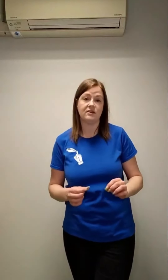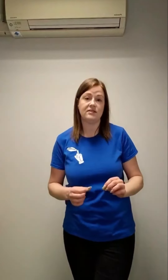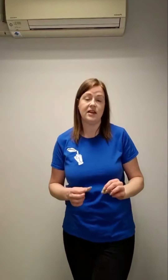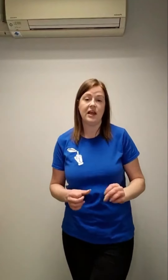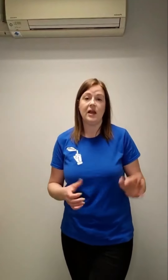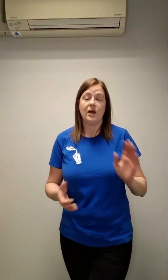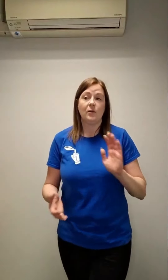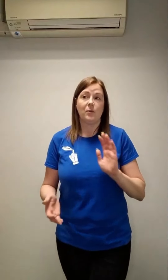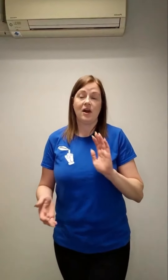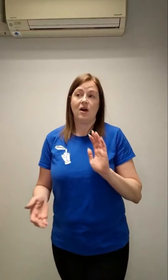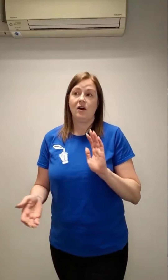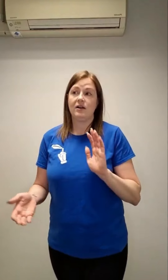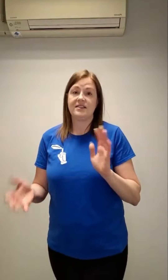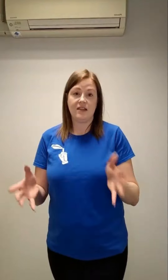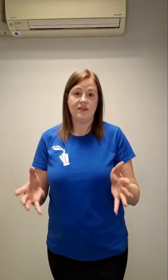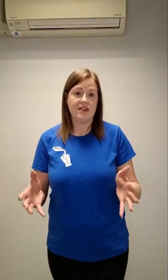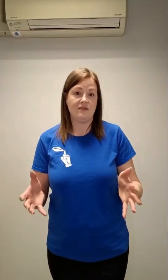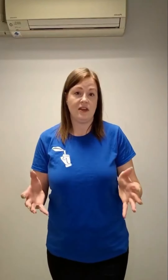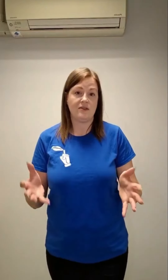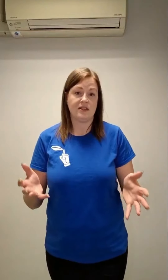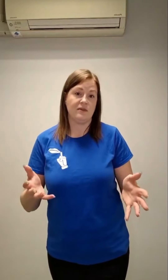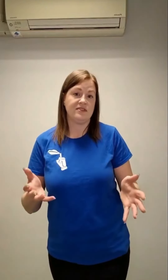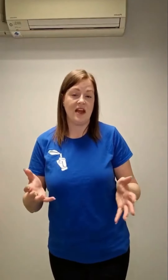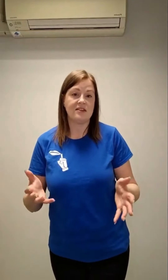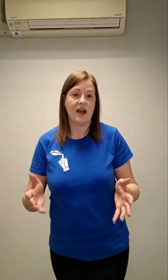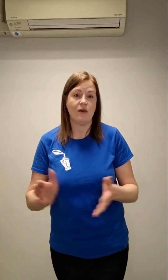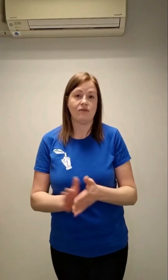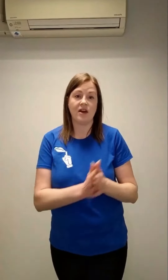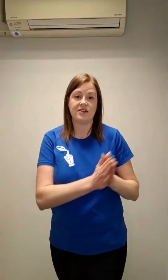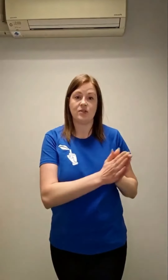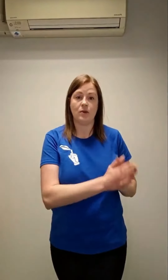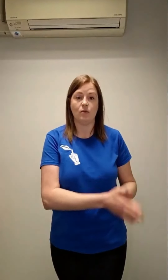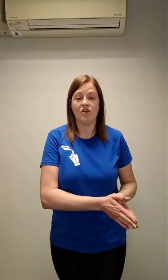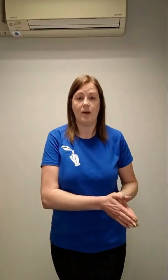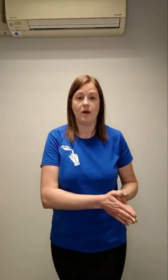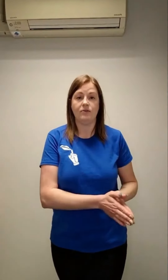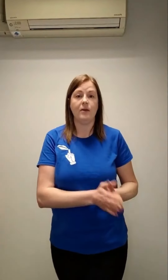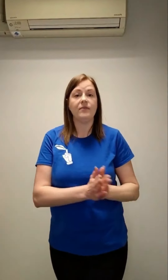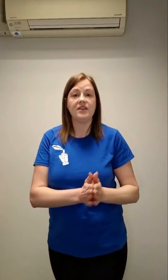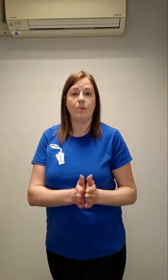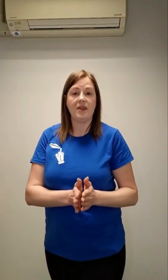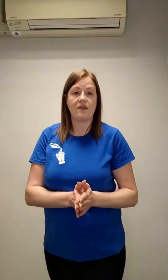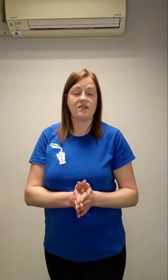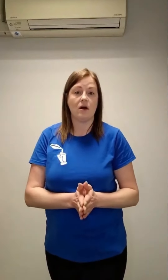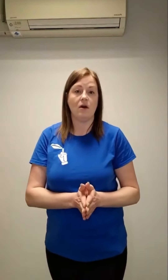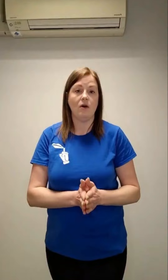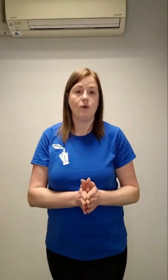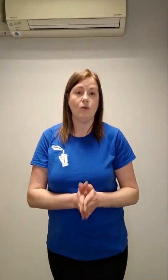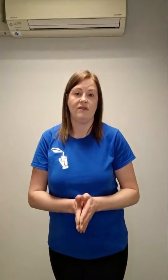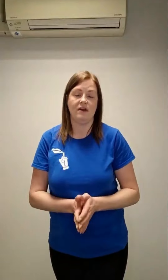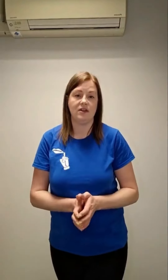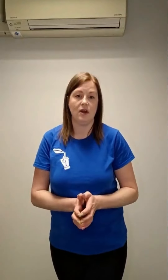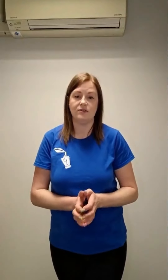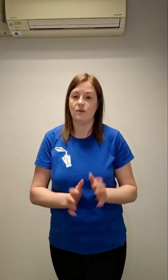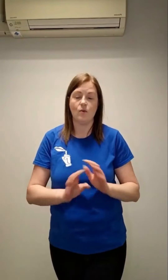important. We are saving these videos, as we've said, and on Fridays we will re-upload them. These will be at the start of all of our videos. So if you ever